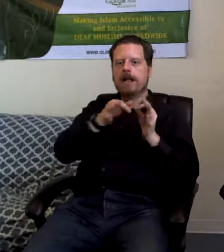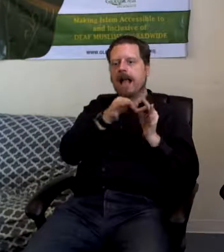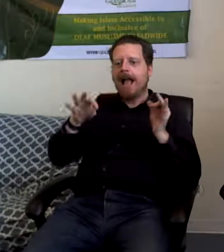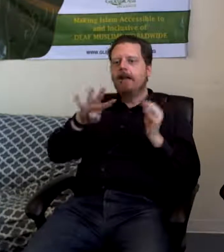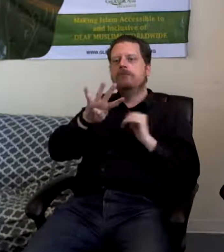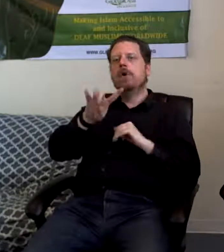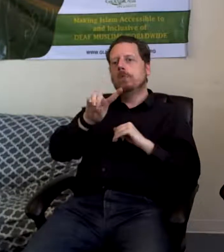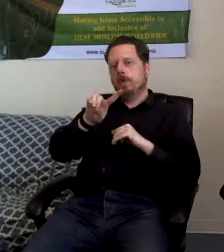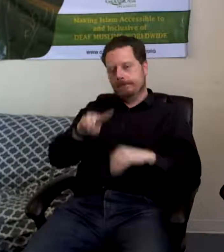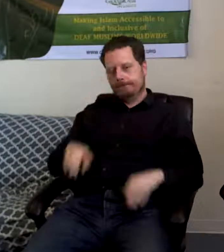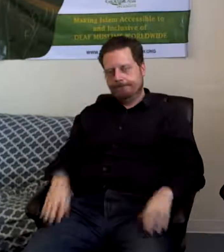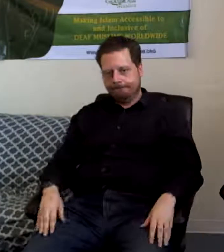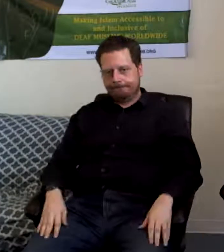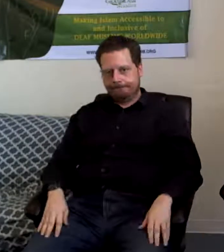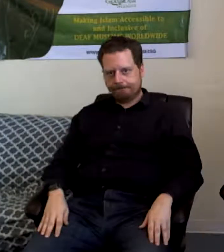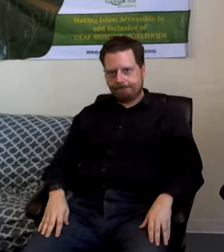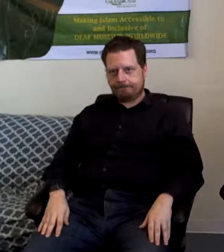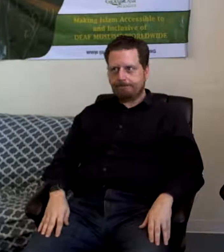41.